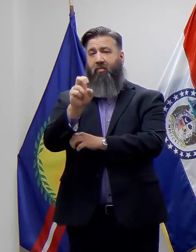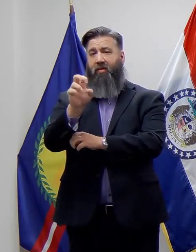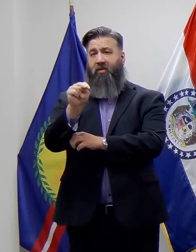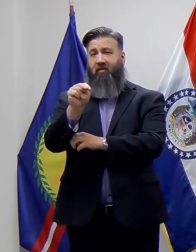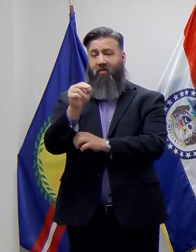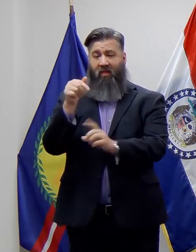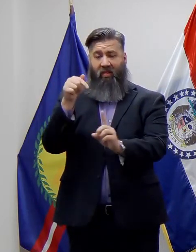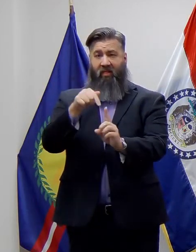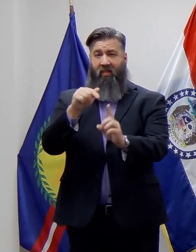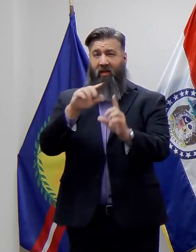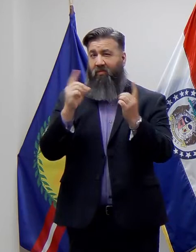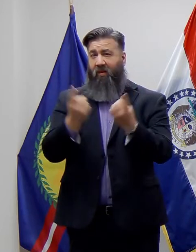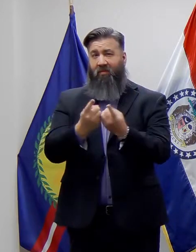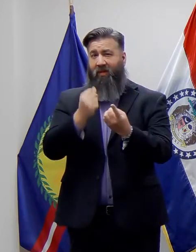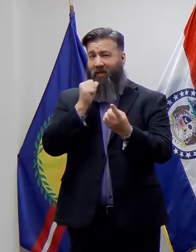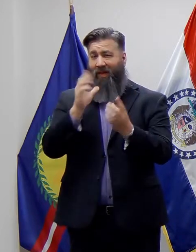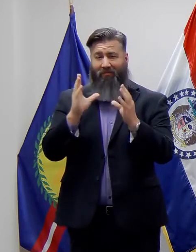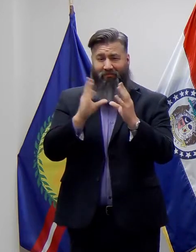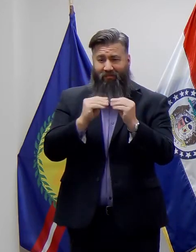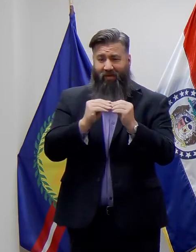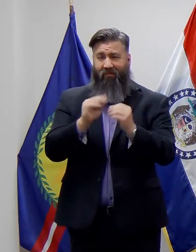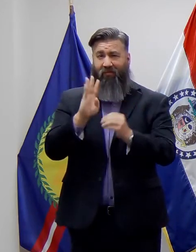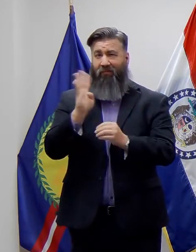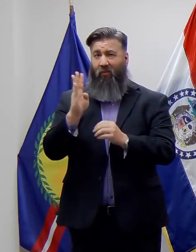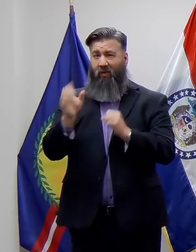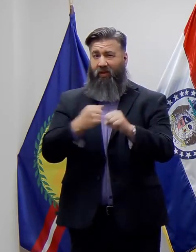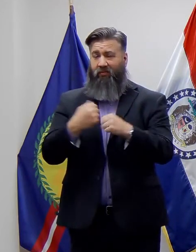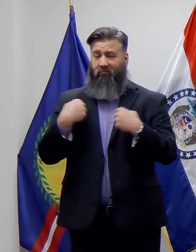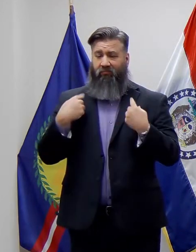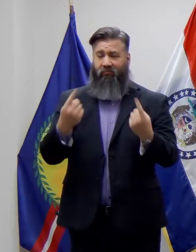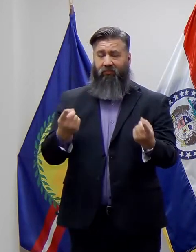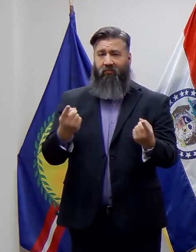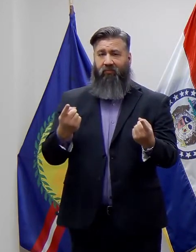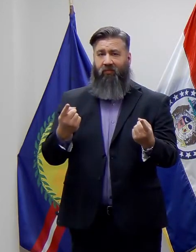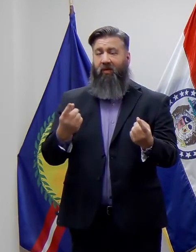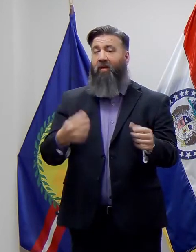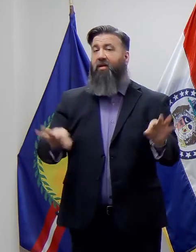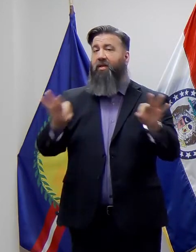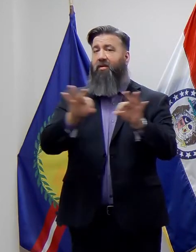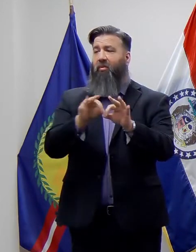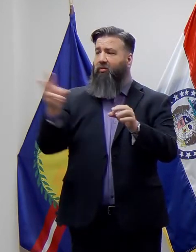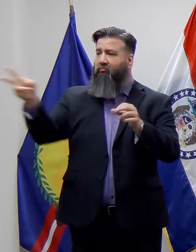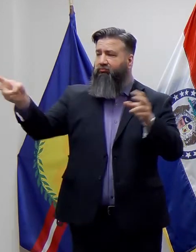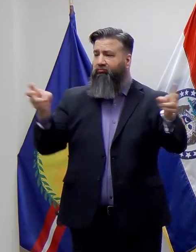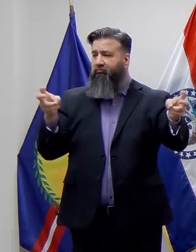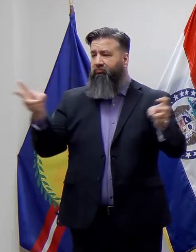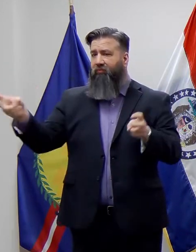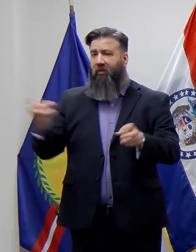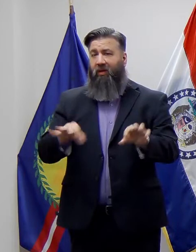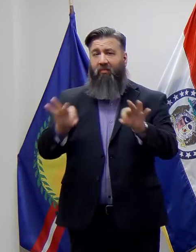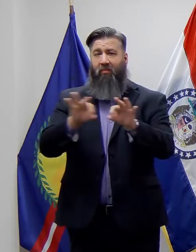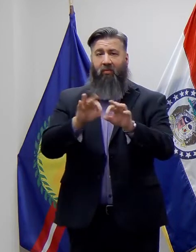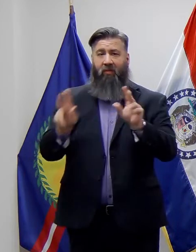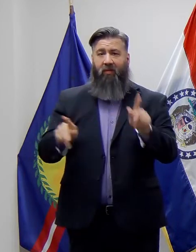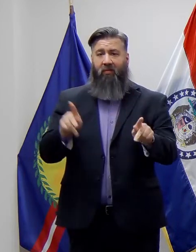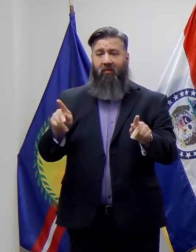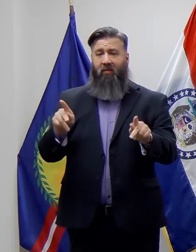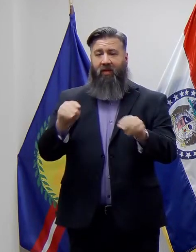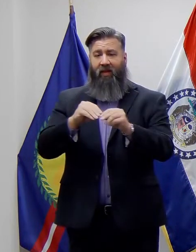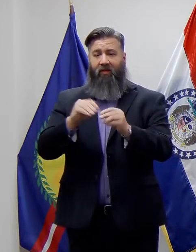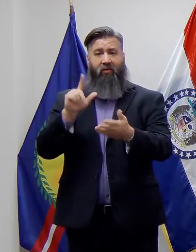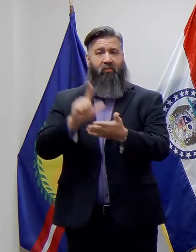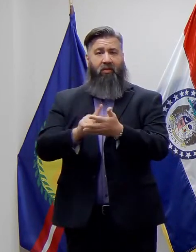years. To tackle all the challenges, it's important to bring the key players in the criminal justice